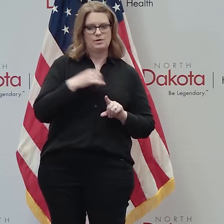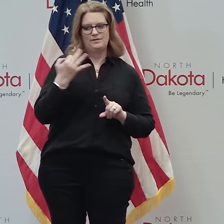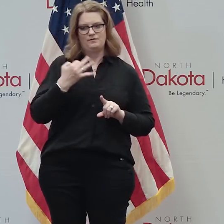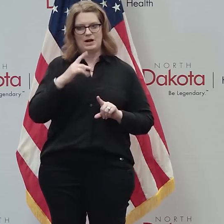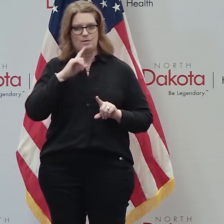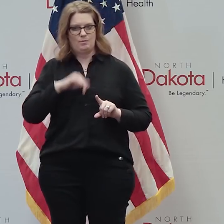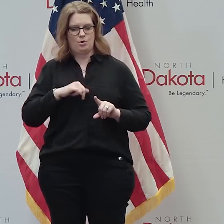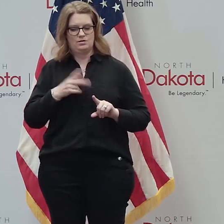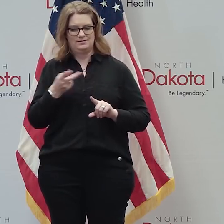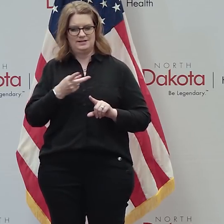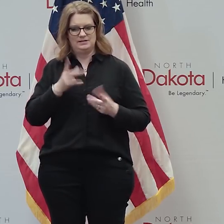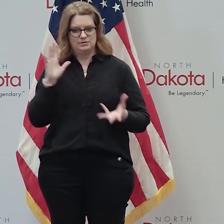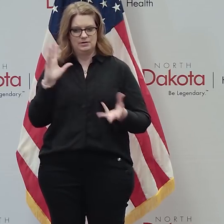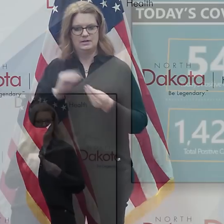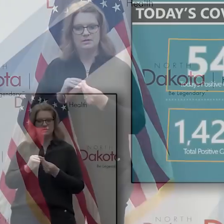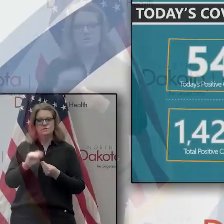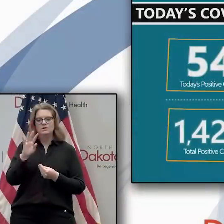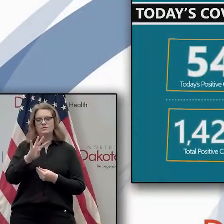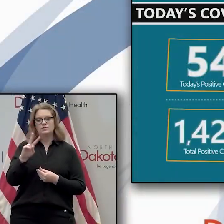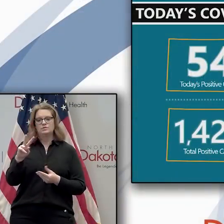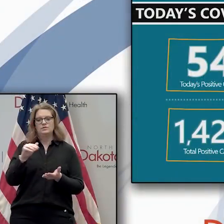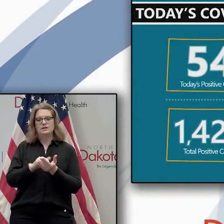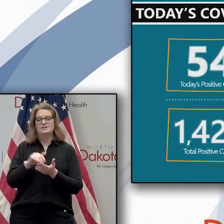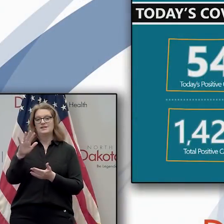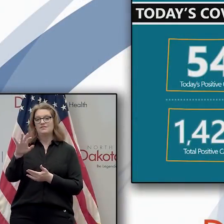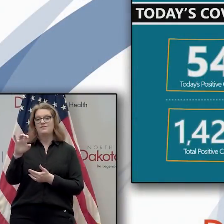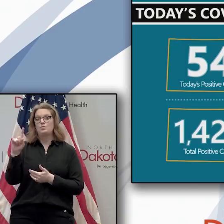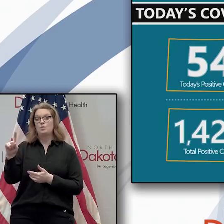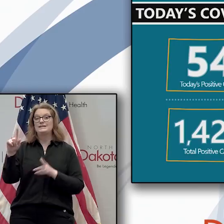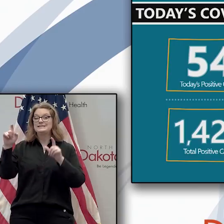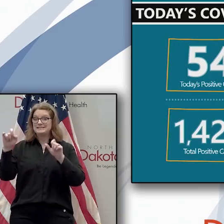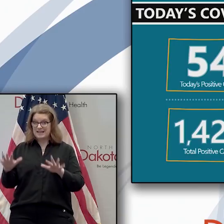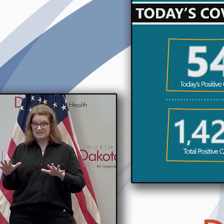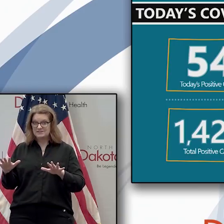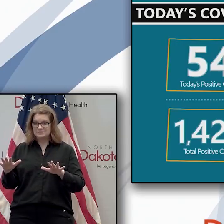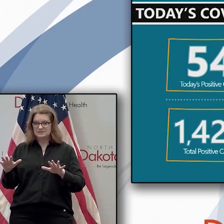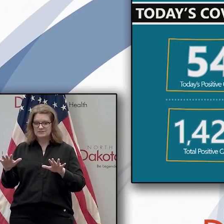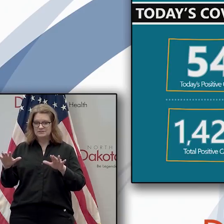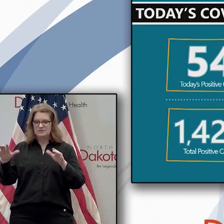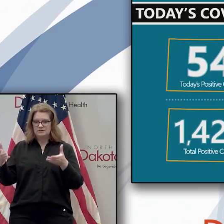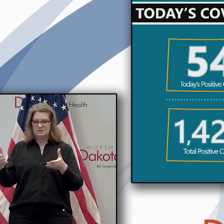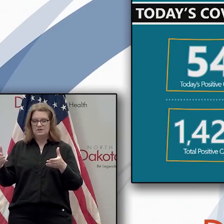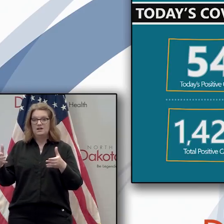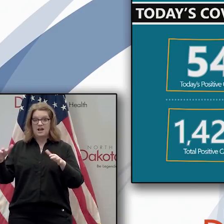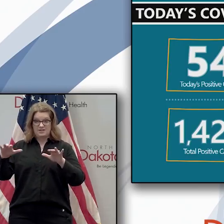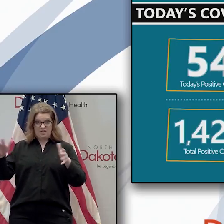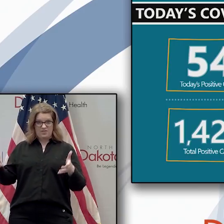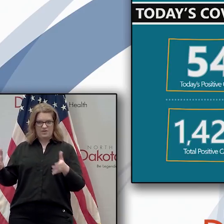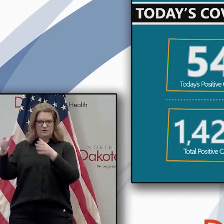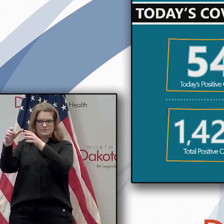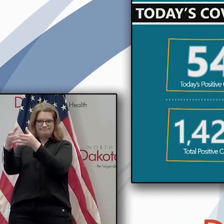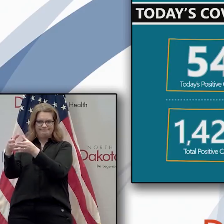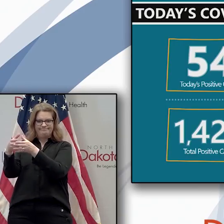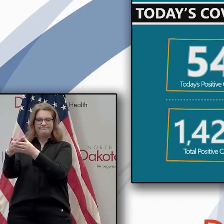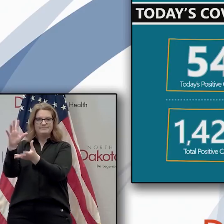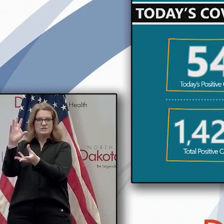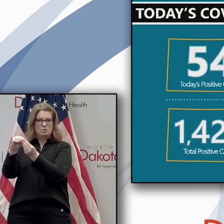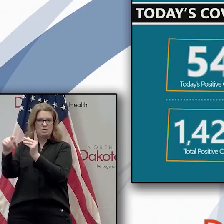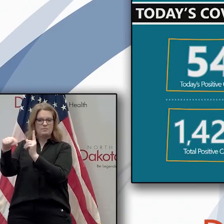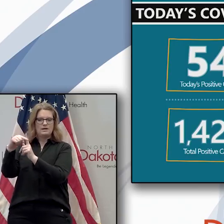report to 42,501 tests. Total of those, 1,425 positive. You divide those two and you